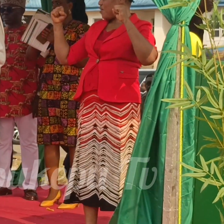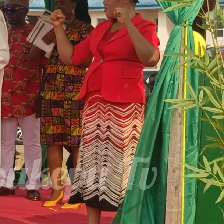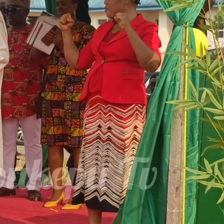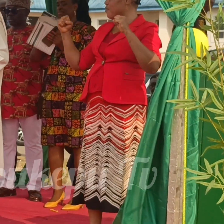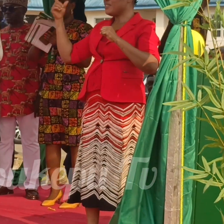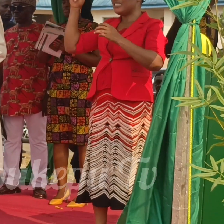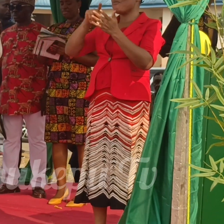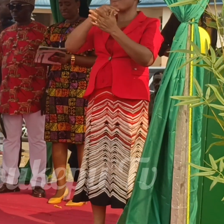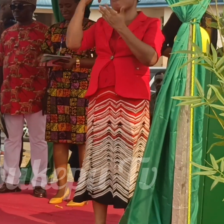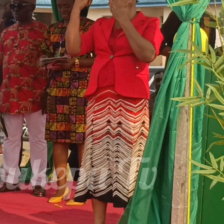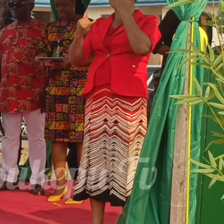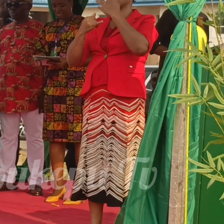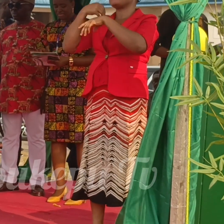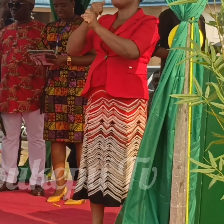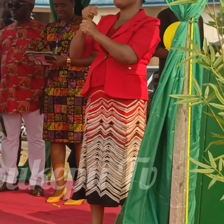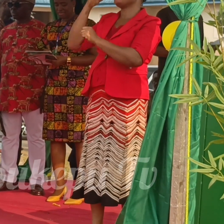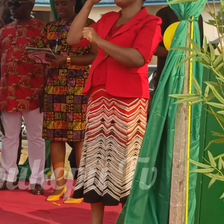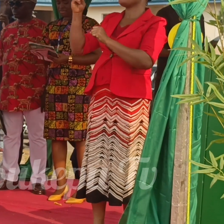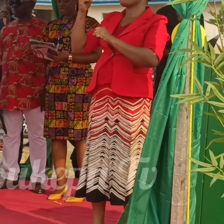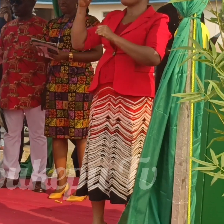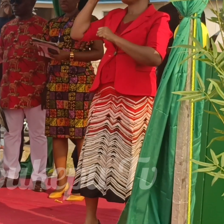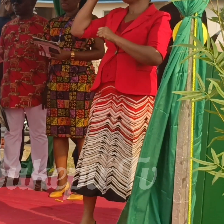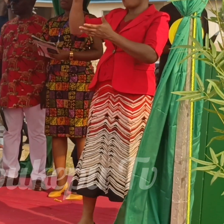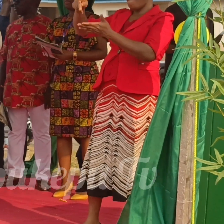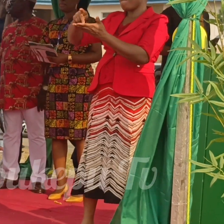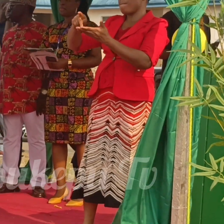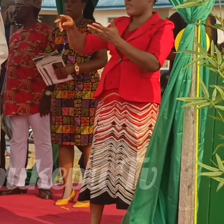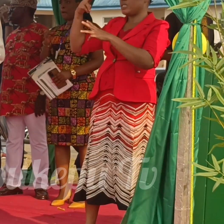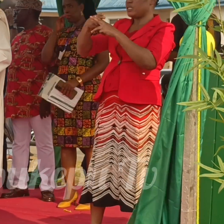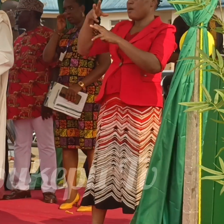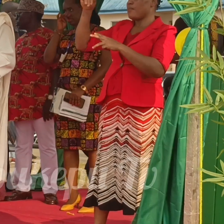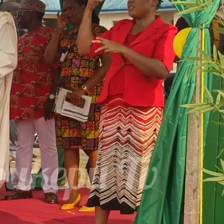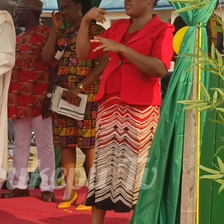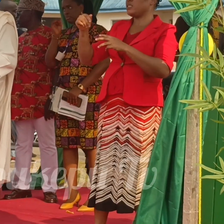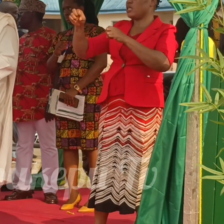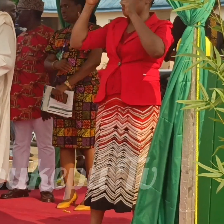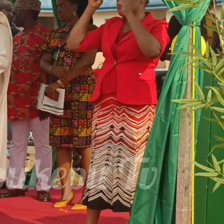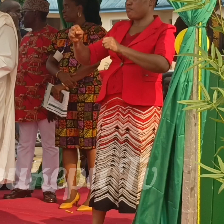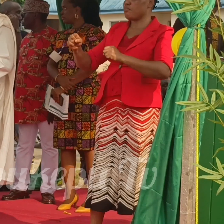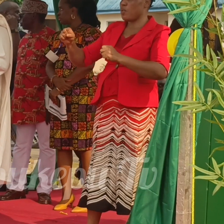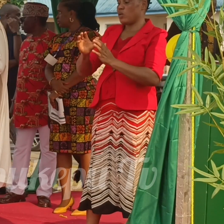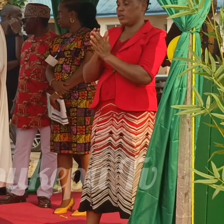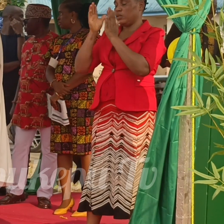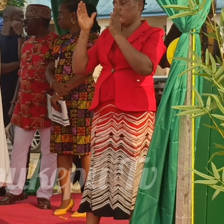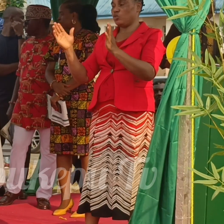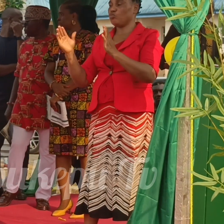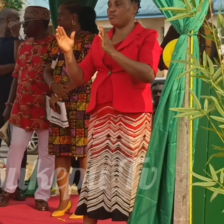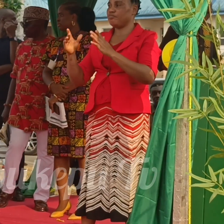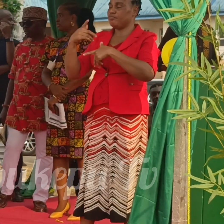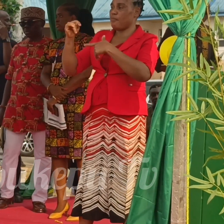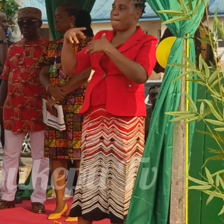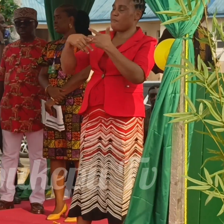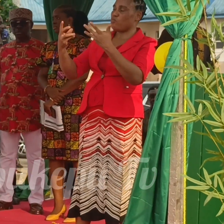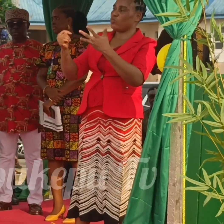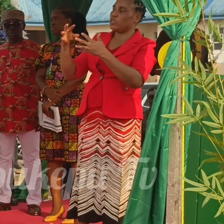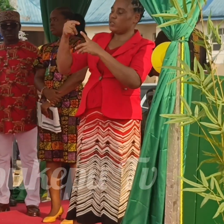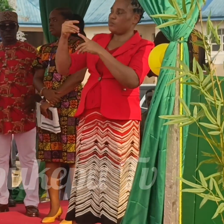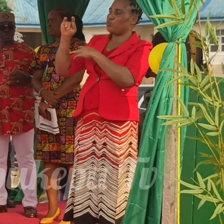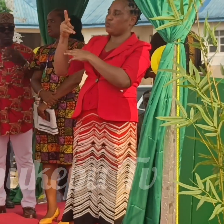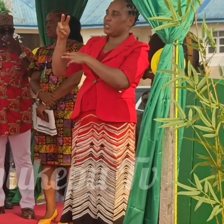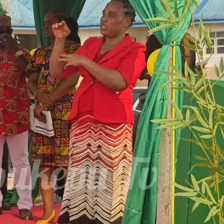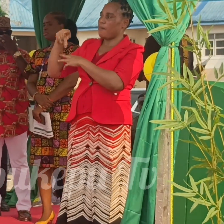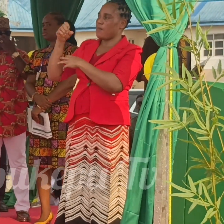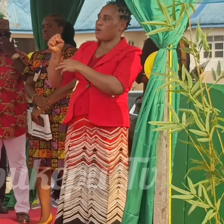The project consists actually of two parts: the power generation company named Geometric Power Limited